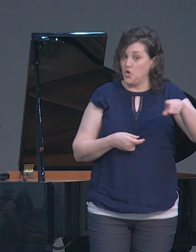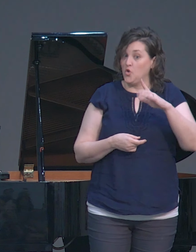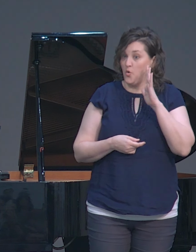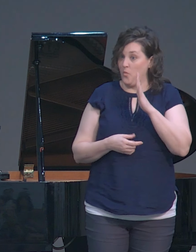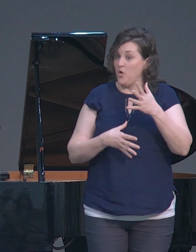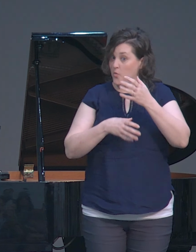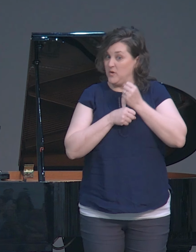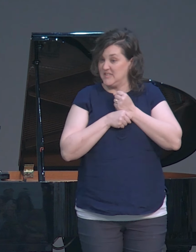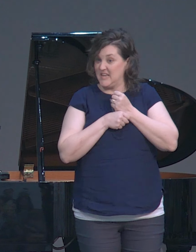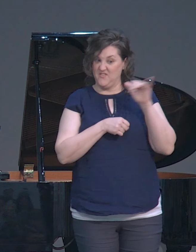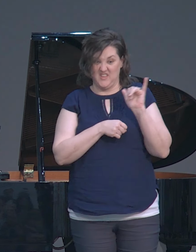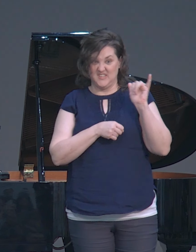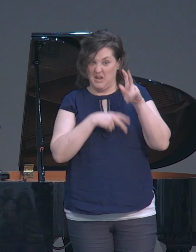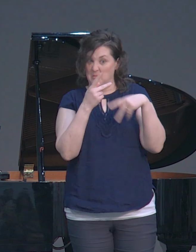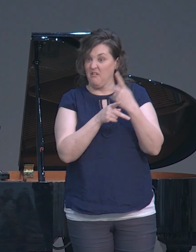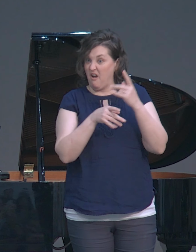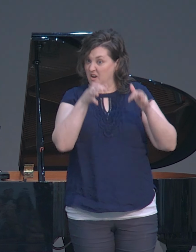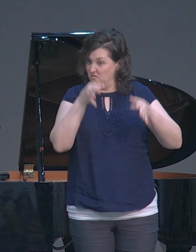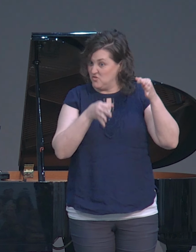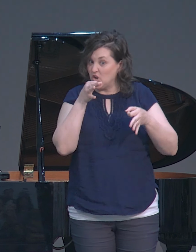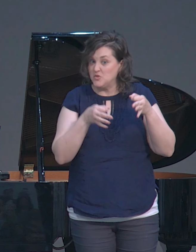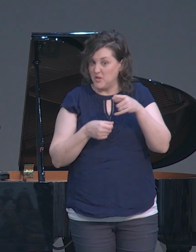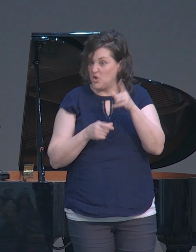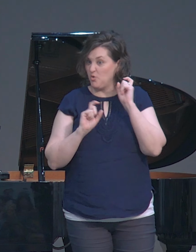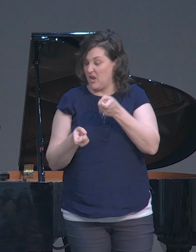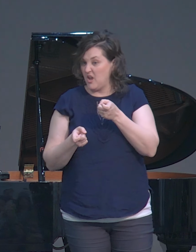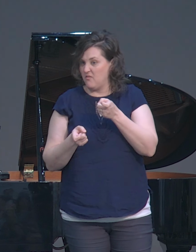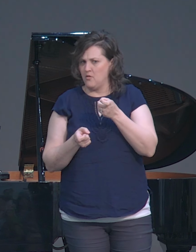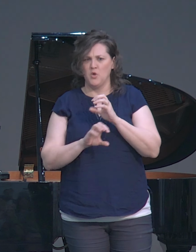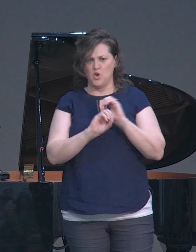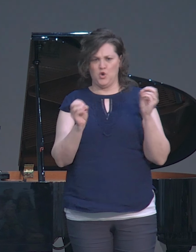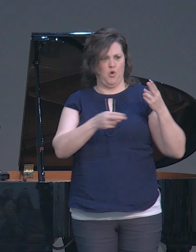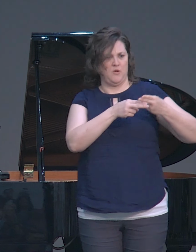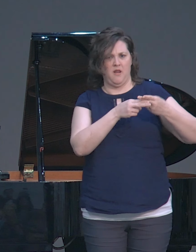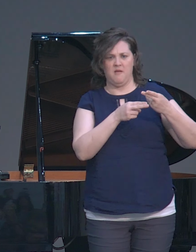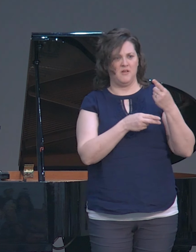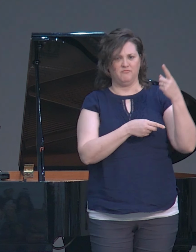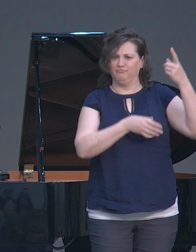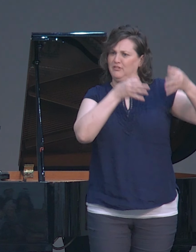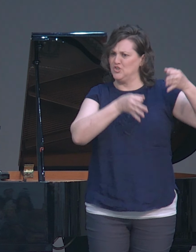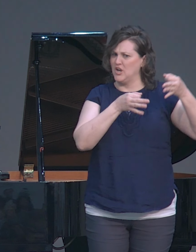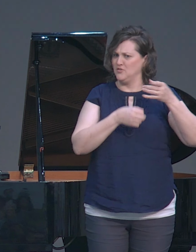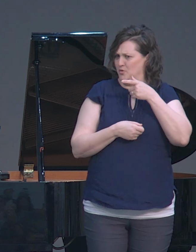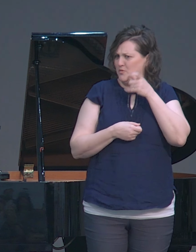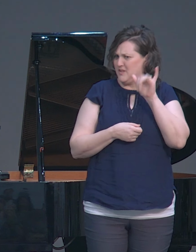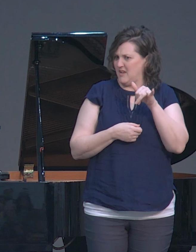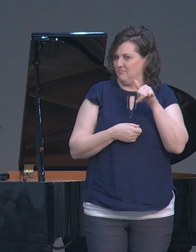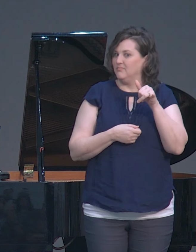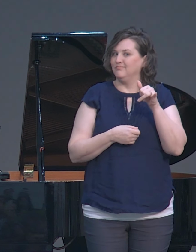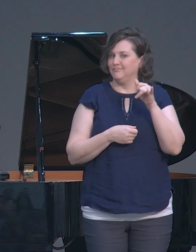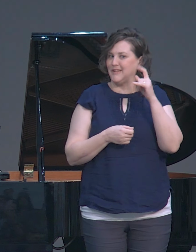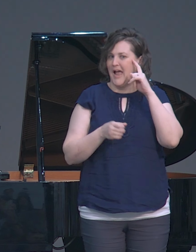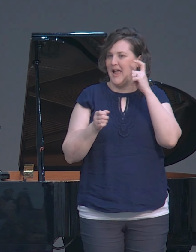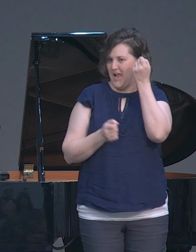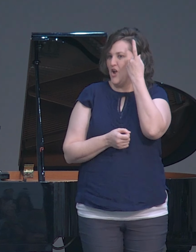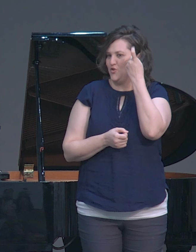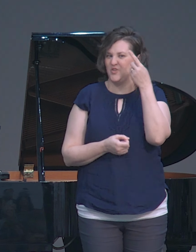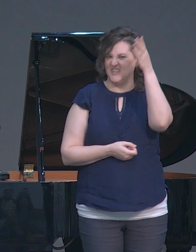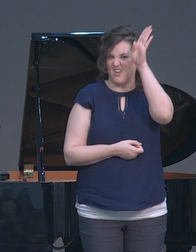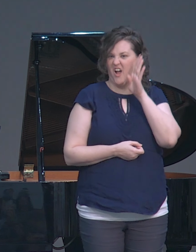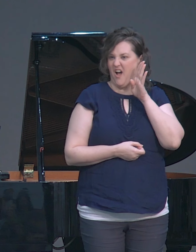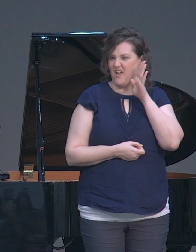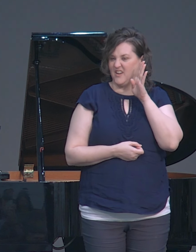this divine judge isn't named. But we understand that this divine judge is God, the one who judges us. And